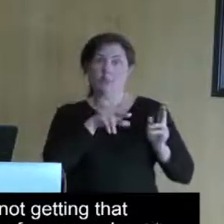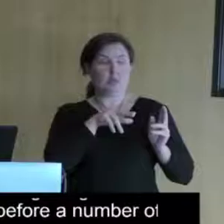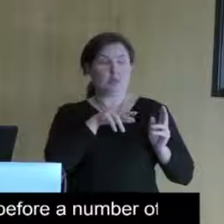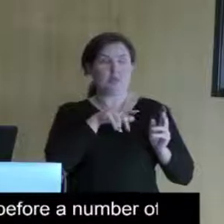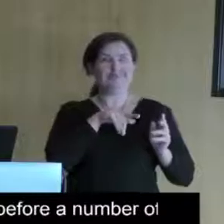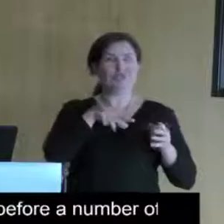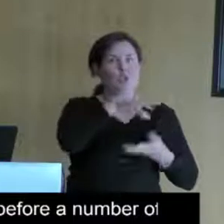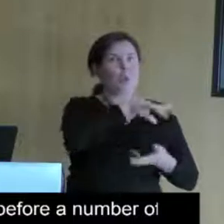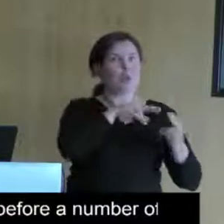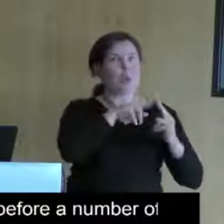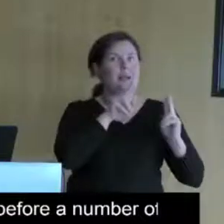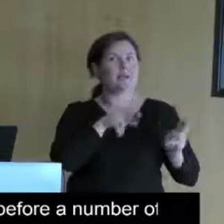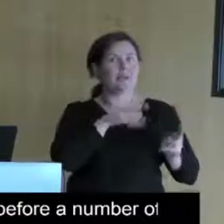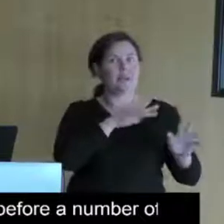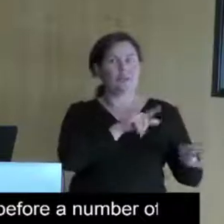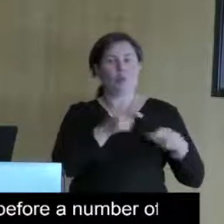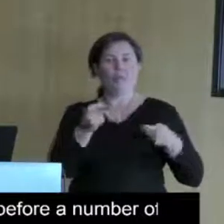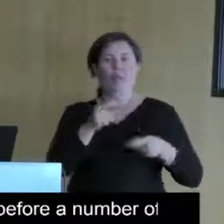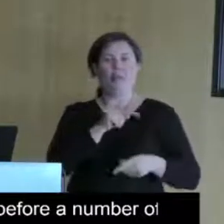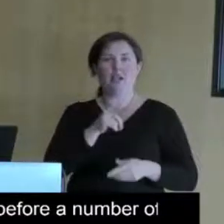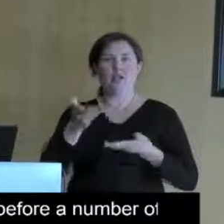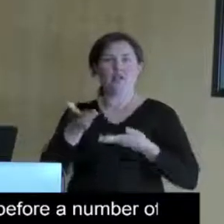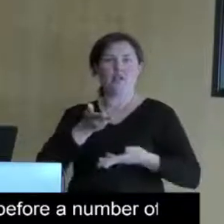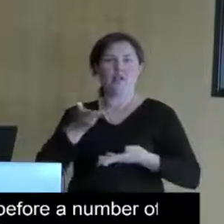who aren't getting that housing supplement.